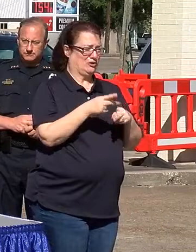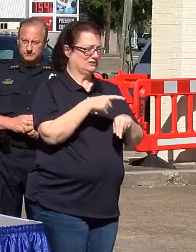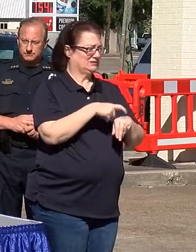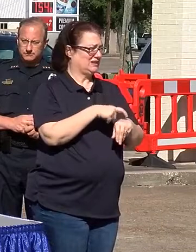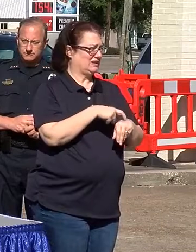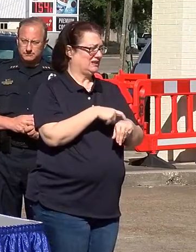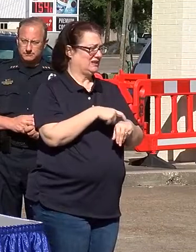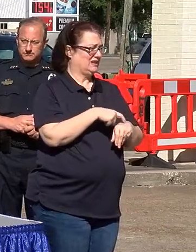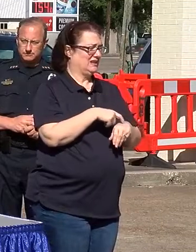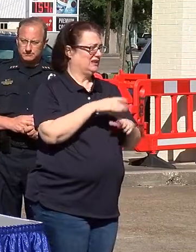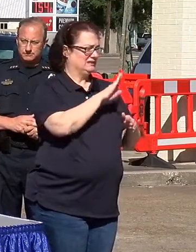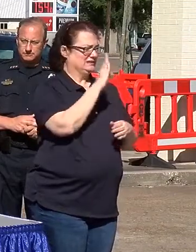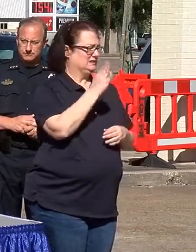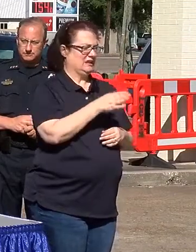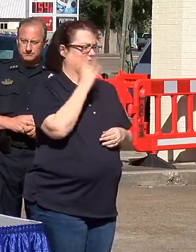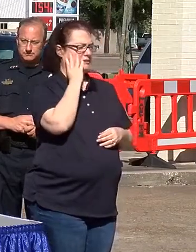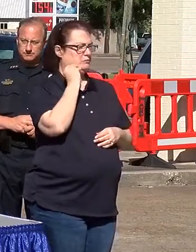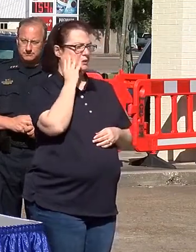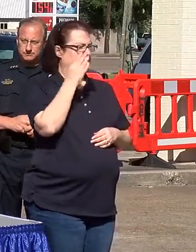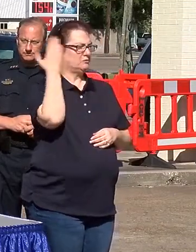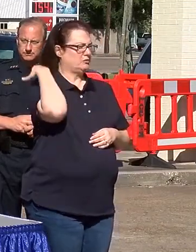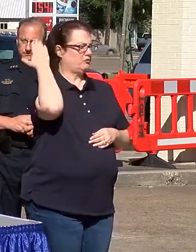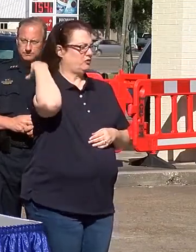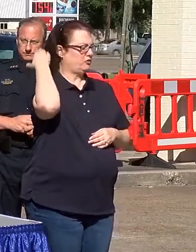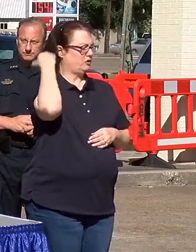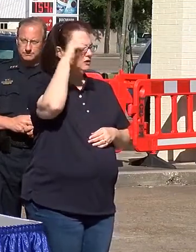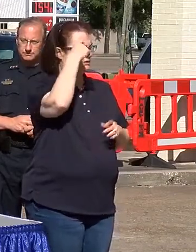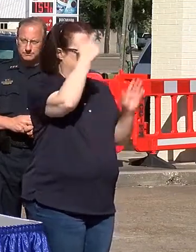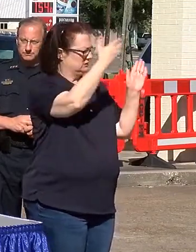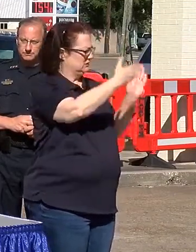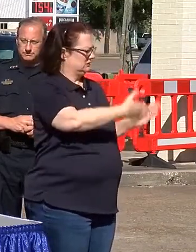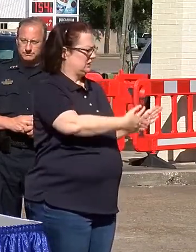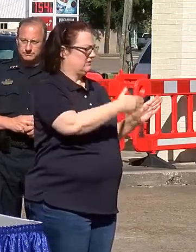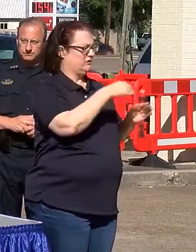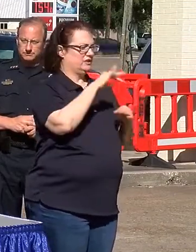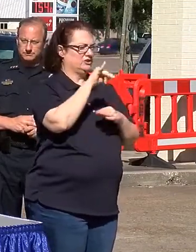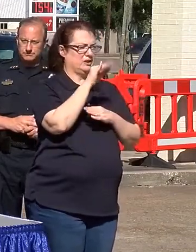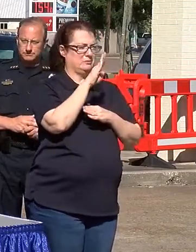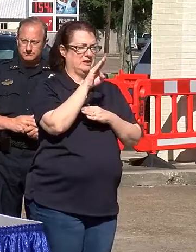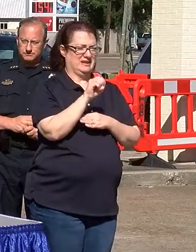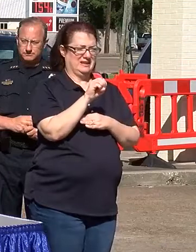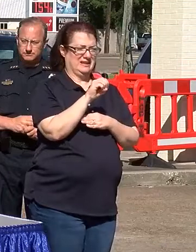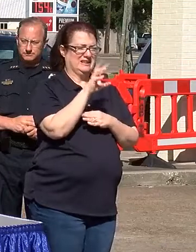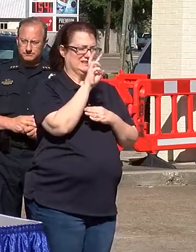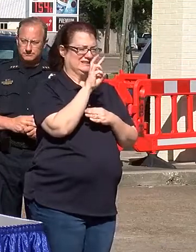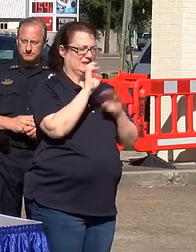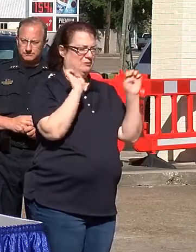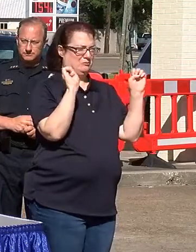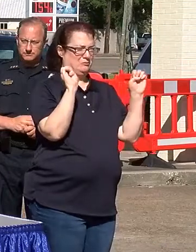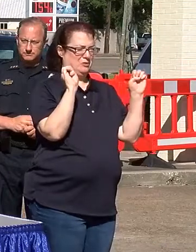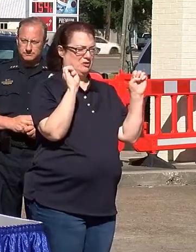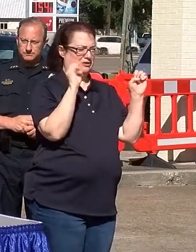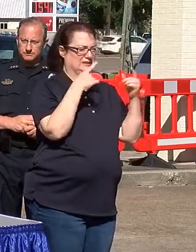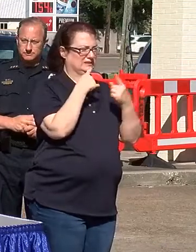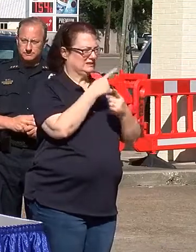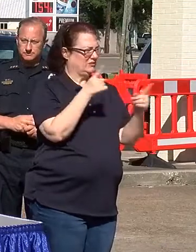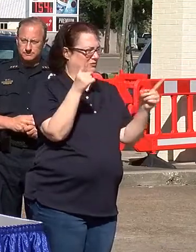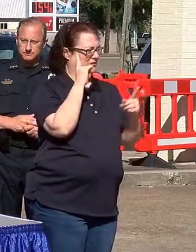far unprecedented. Governor Edwards has issued 6 emergency declarations for Louisiana's response to